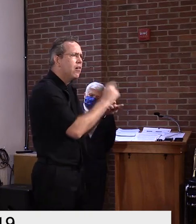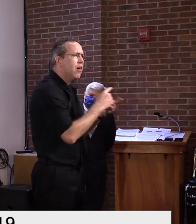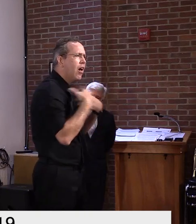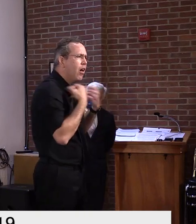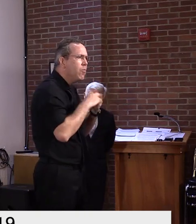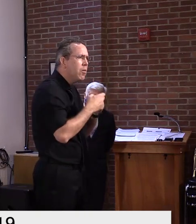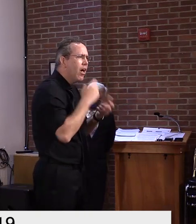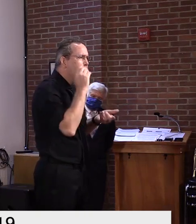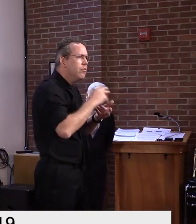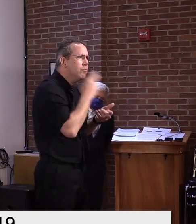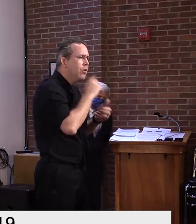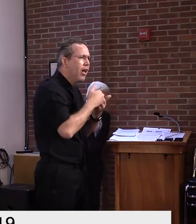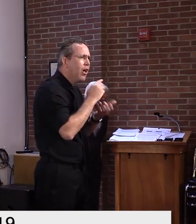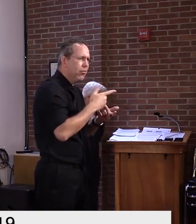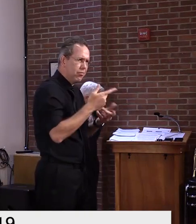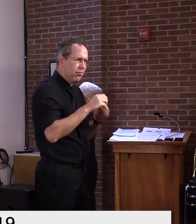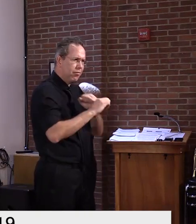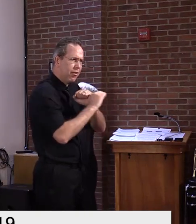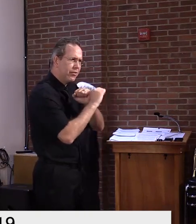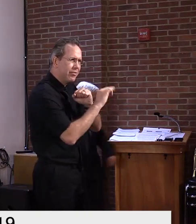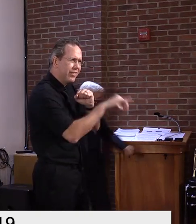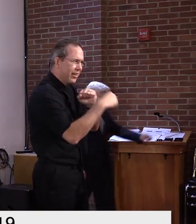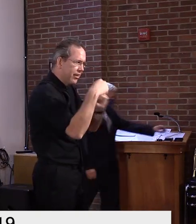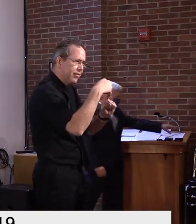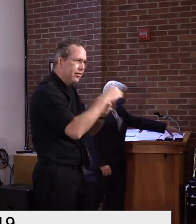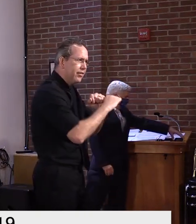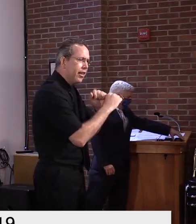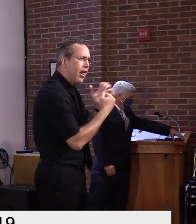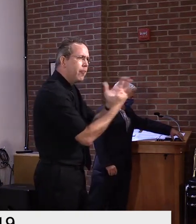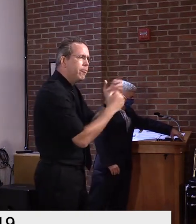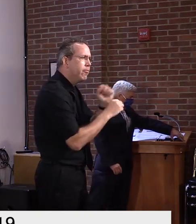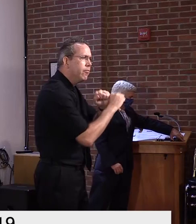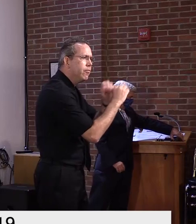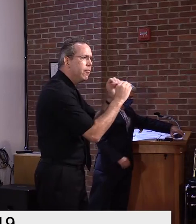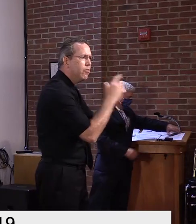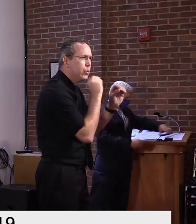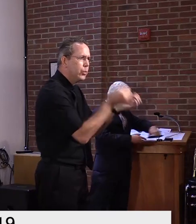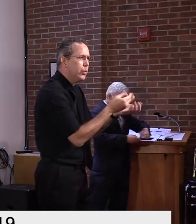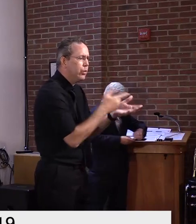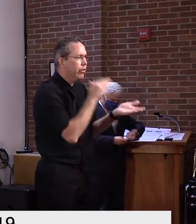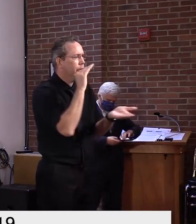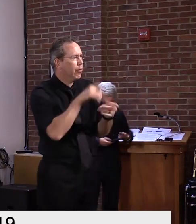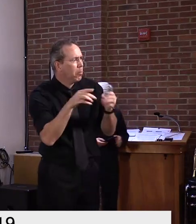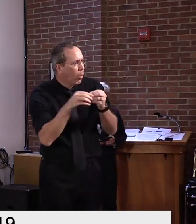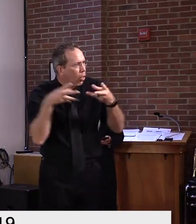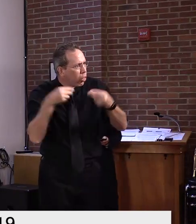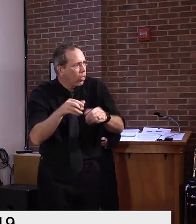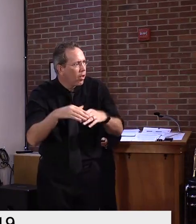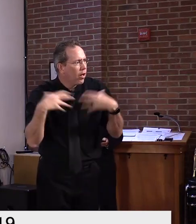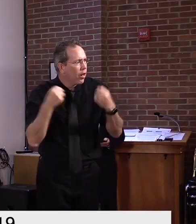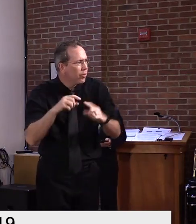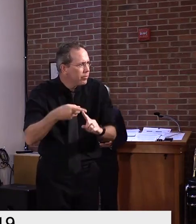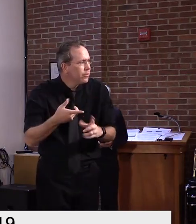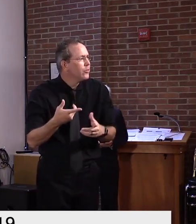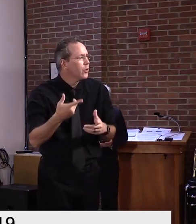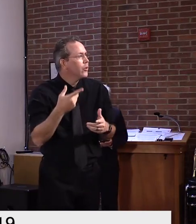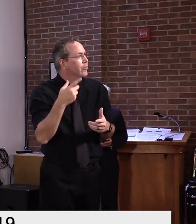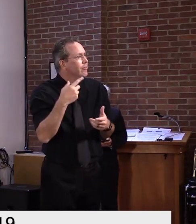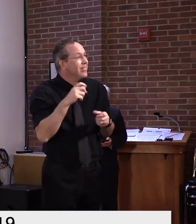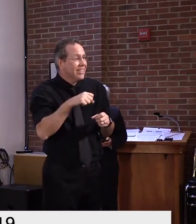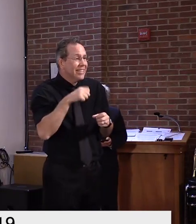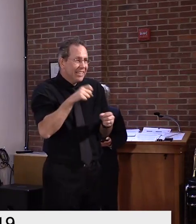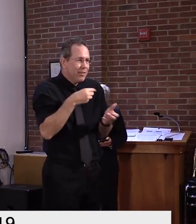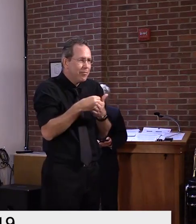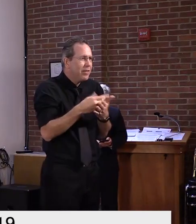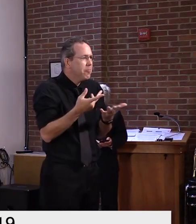investing in the Vermont Department of Health, for instance, and it's much more in the types of programming that will allow our